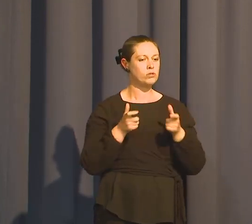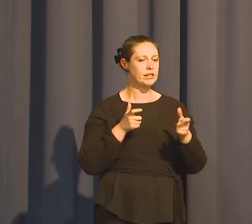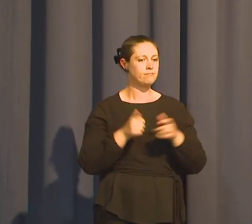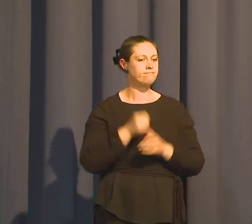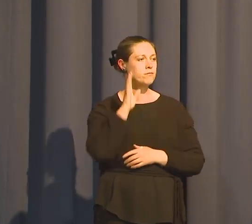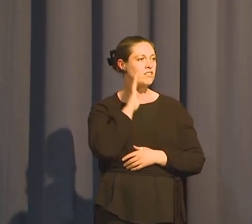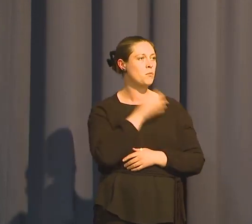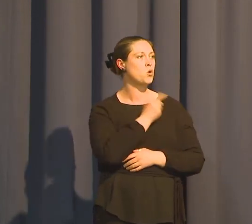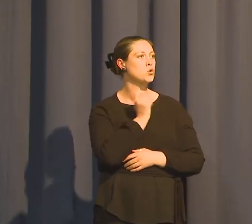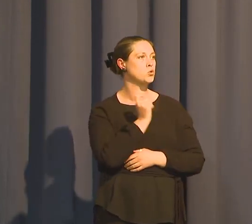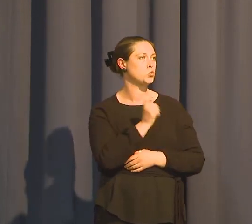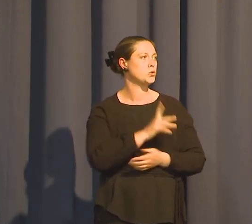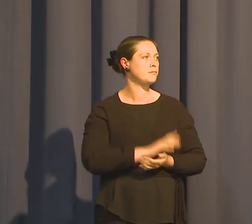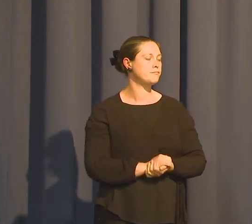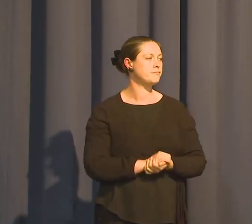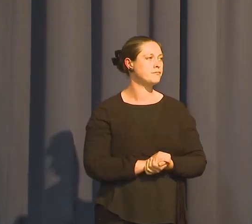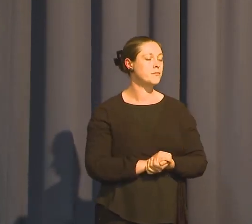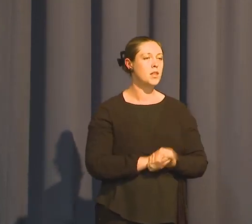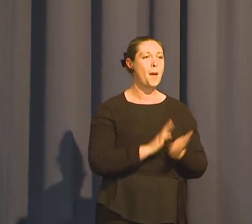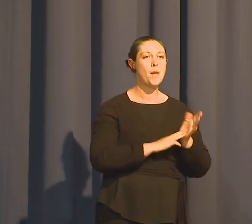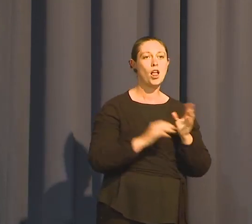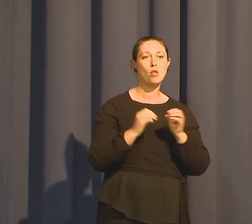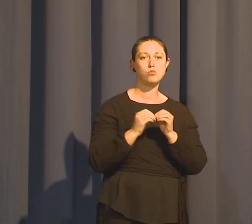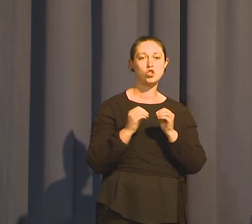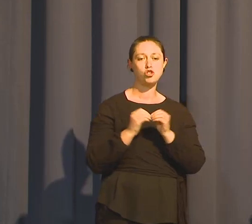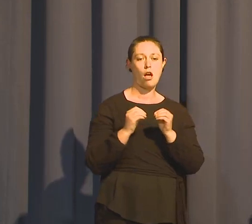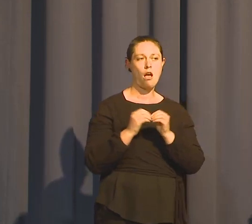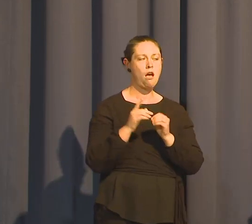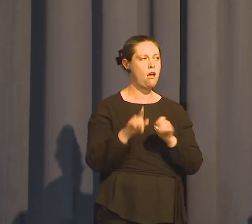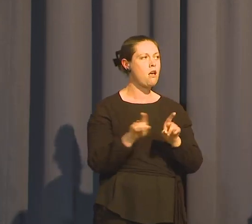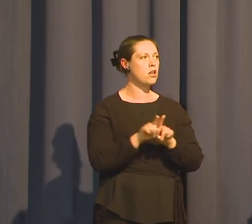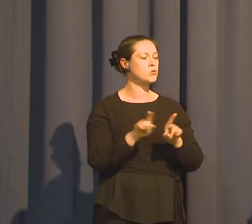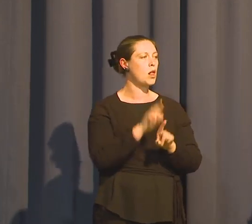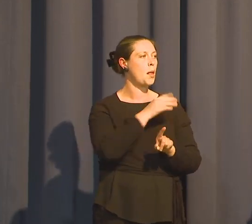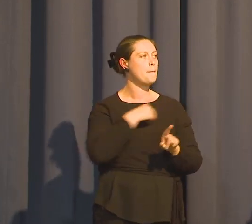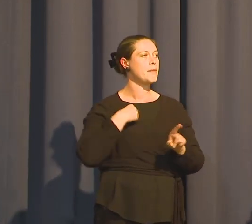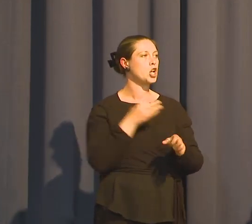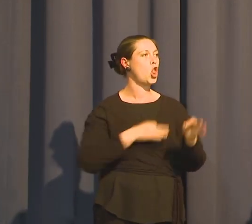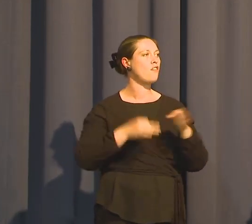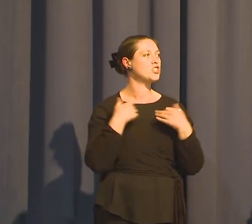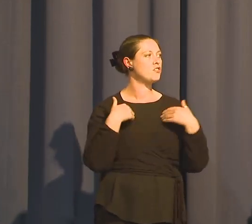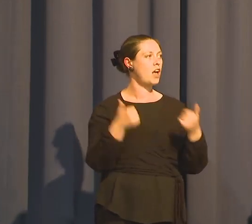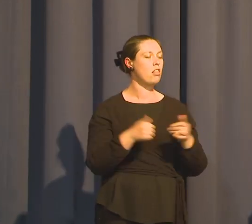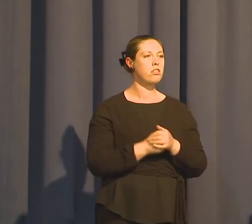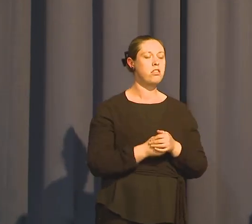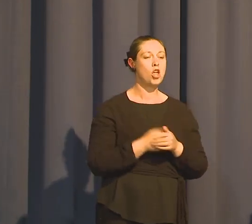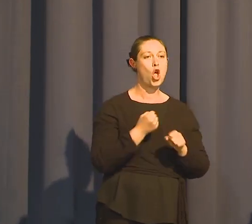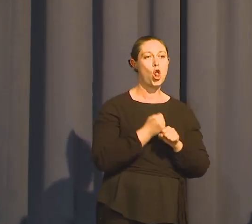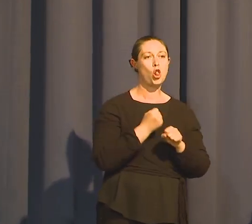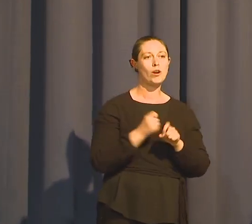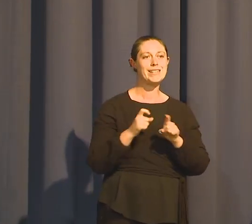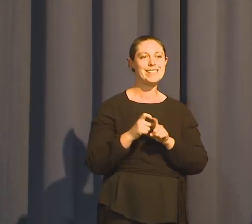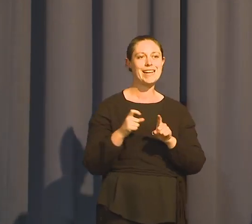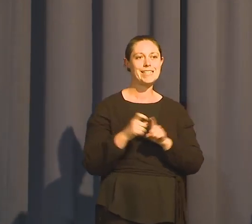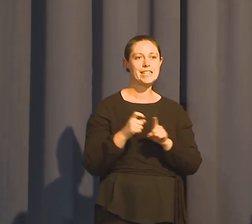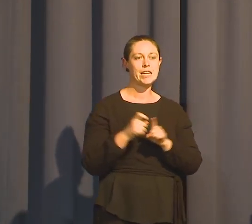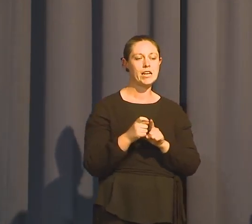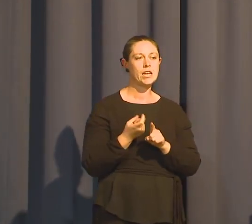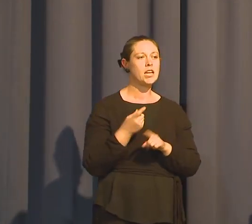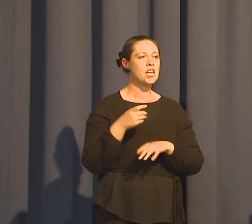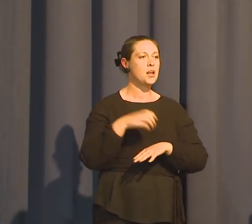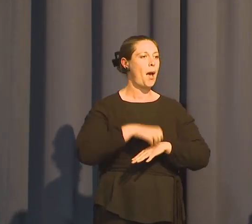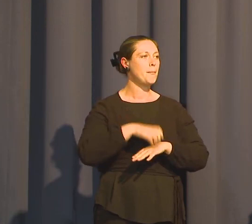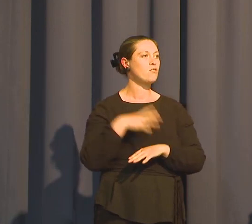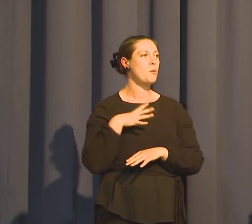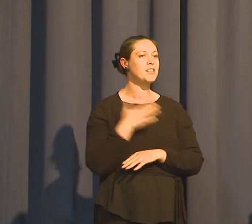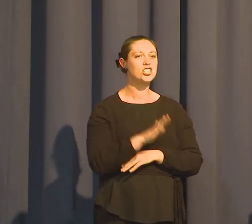shortly. Dr. Michael Butcher is also Medical Officer of Health. We've got Dr. Gloria Dainty, Department of Women's and Children's